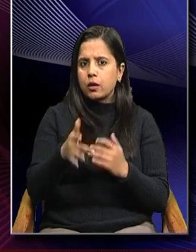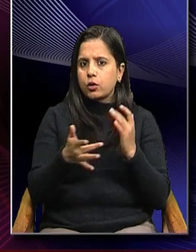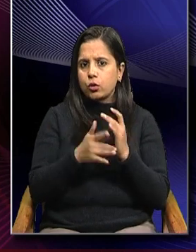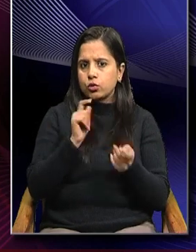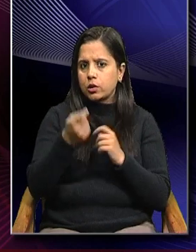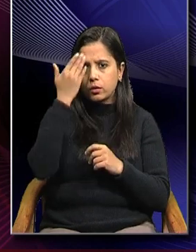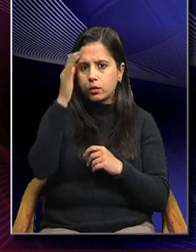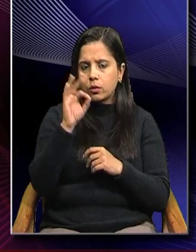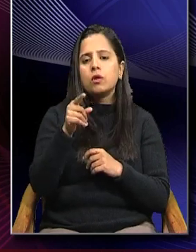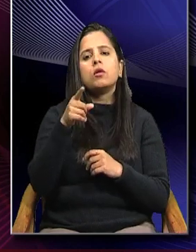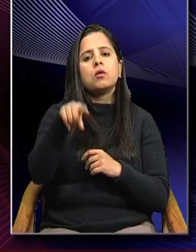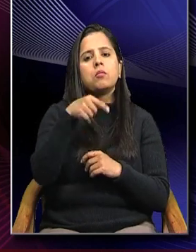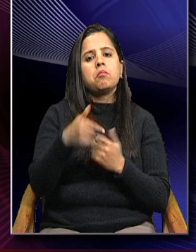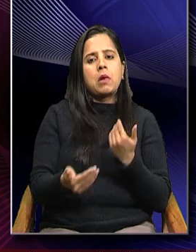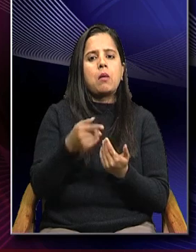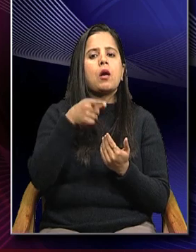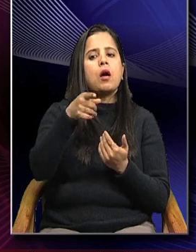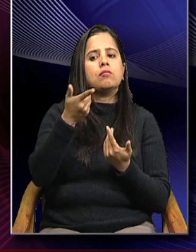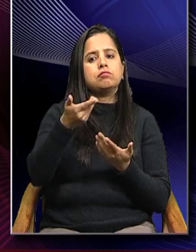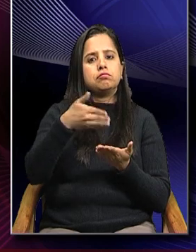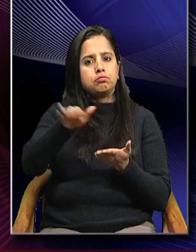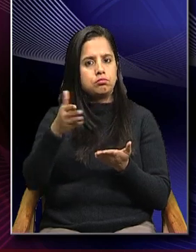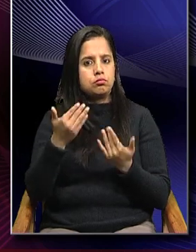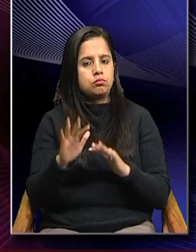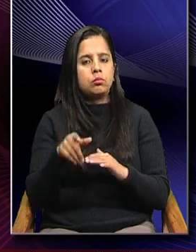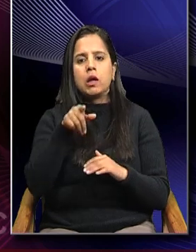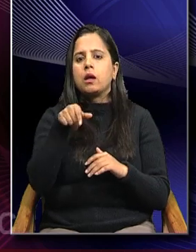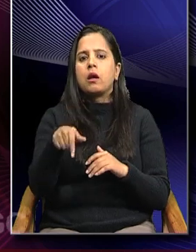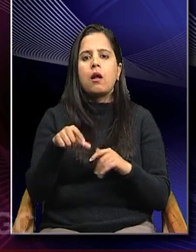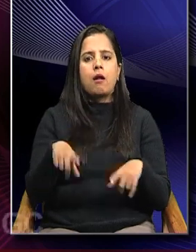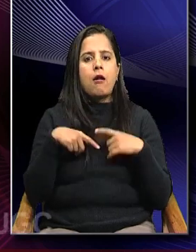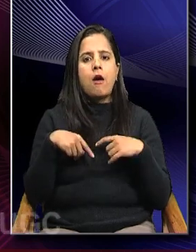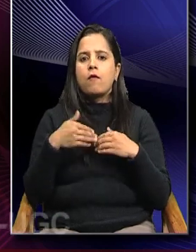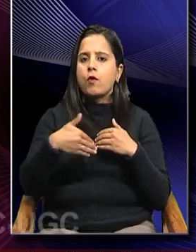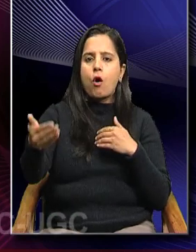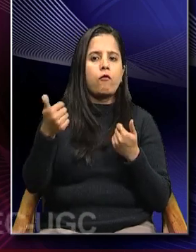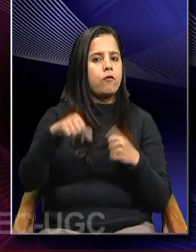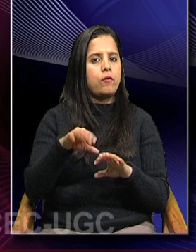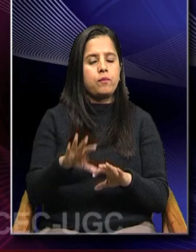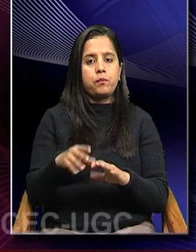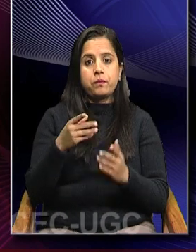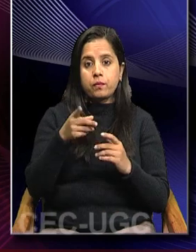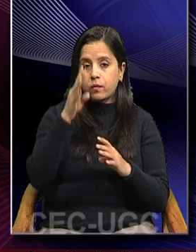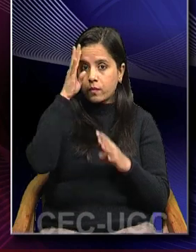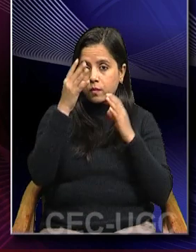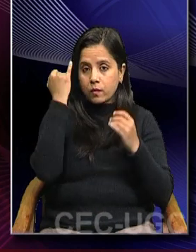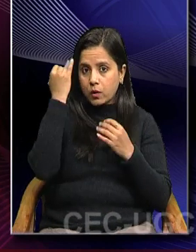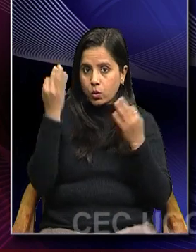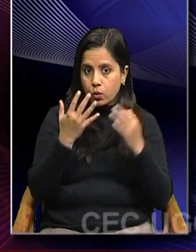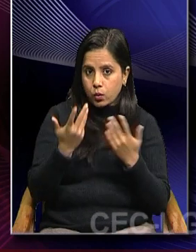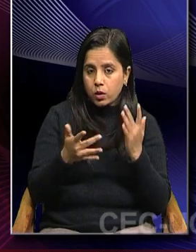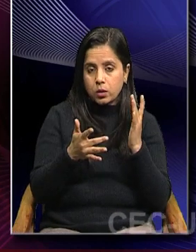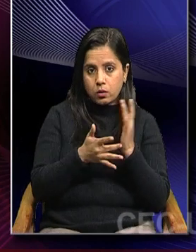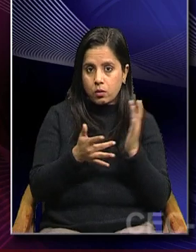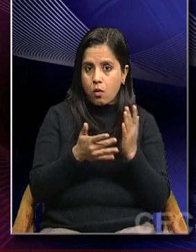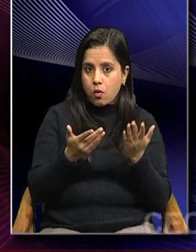changes, you will be weeded out, you will not be able to survive for long. So, either you innovate in terms of